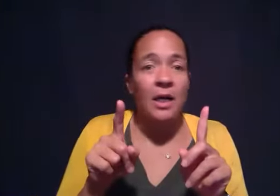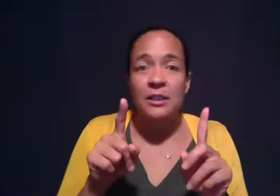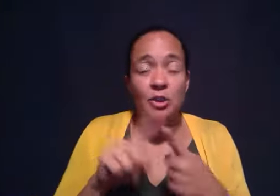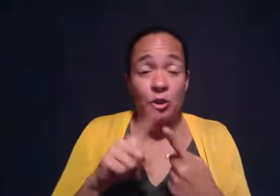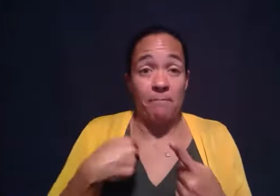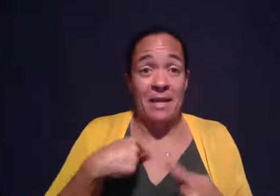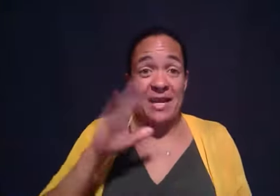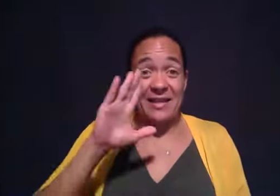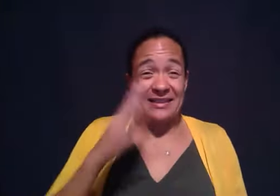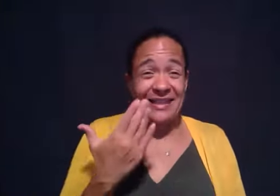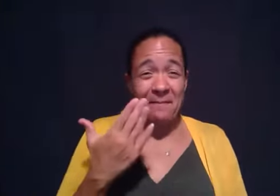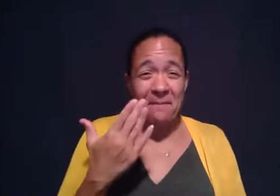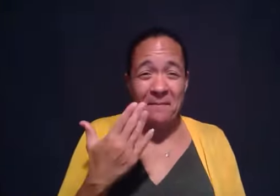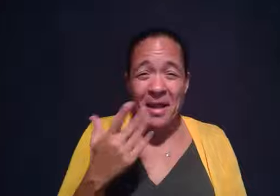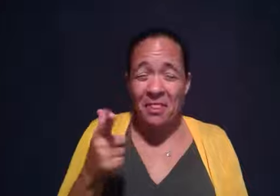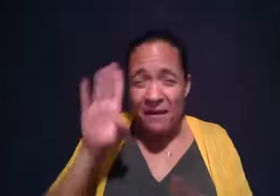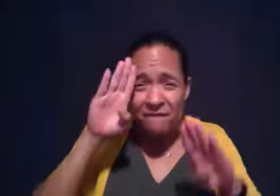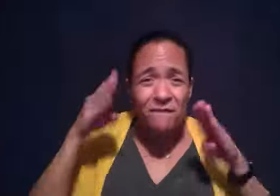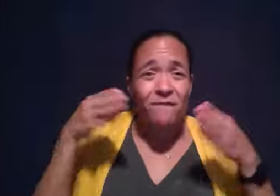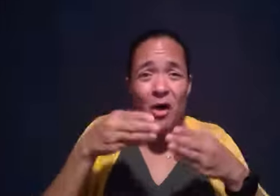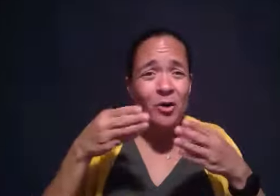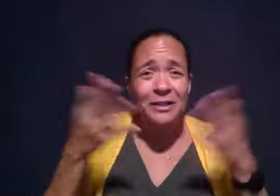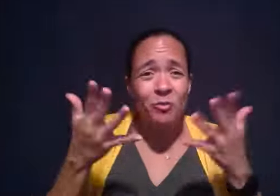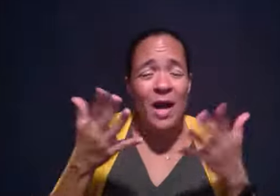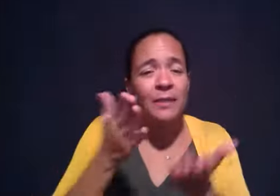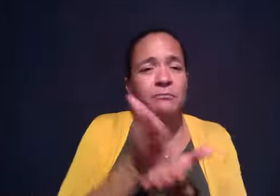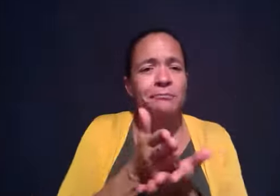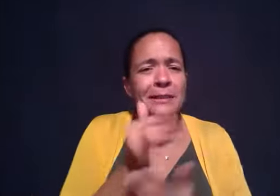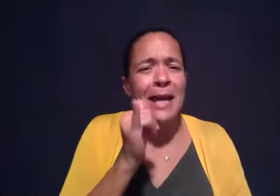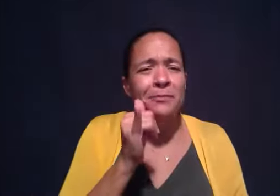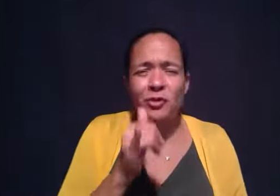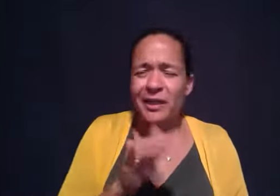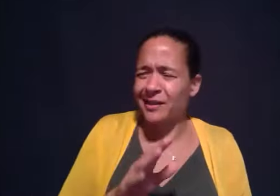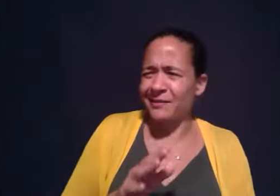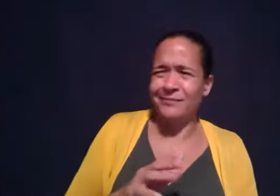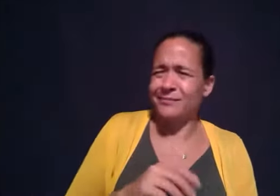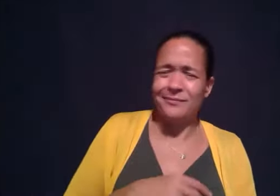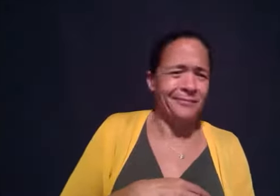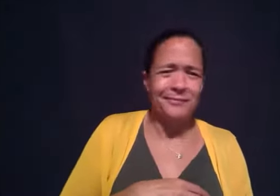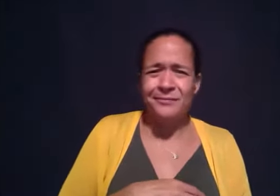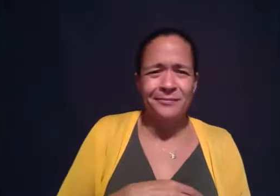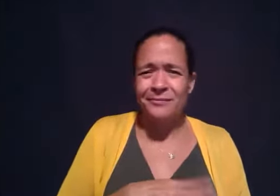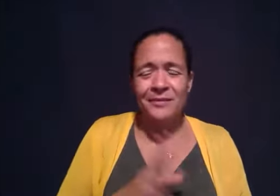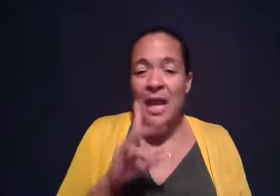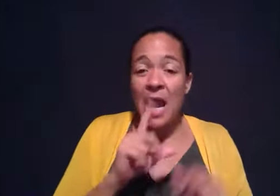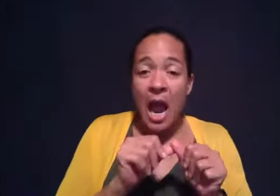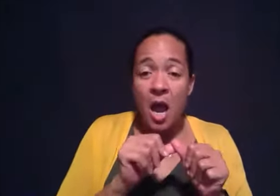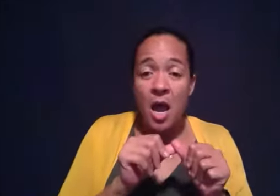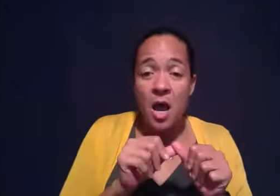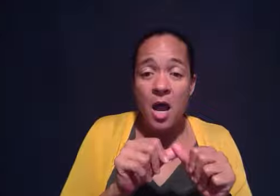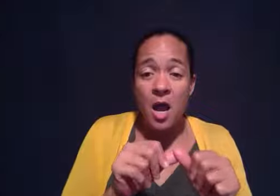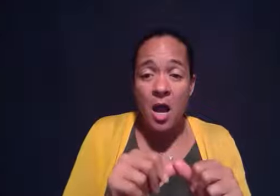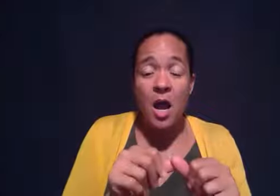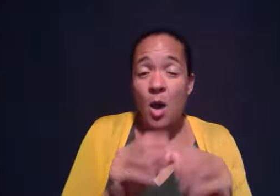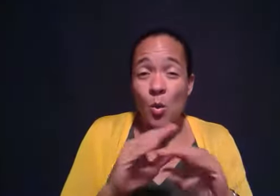this not drinking idea. And the longer I went without drinking, the worse that idea